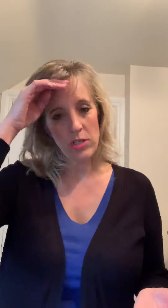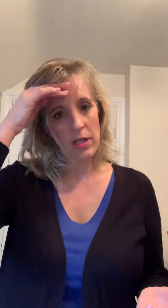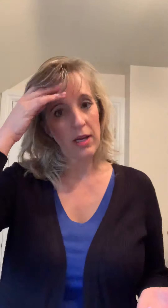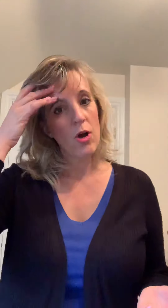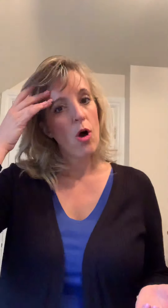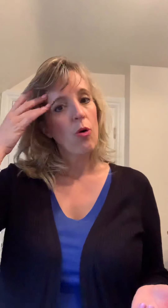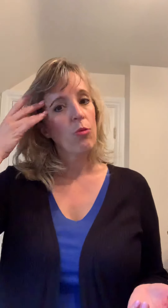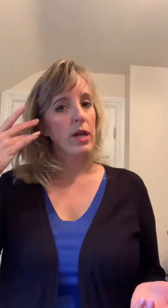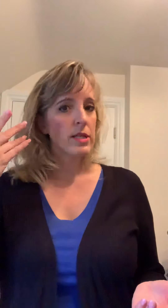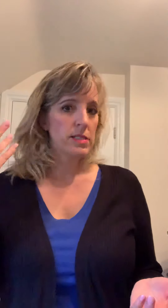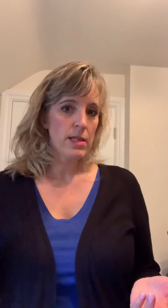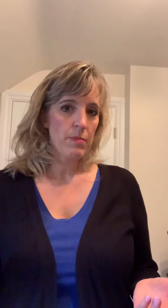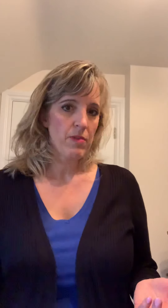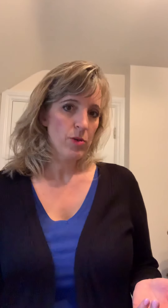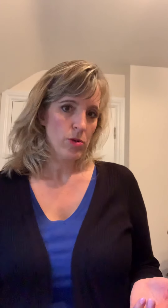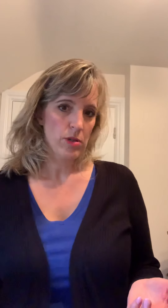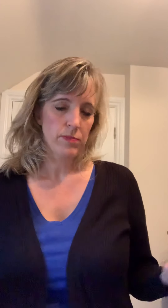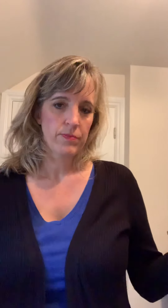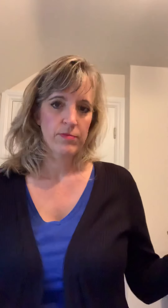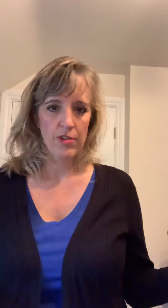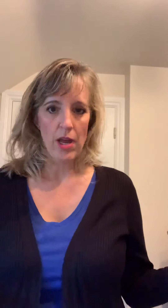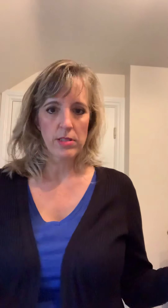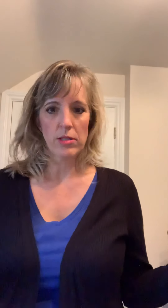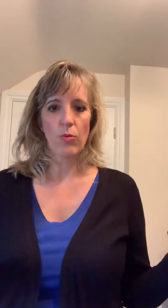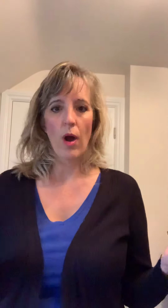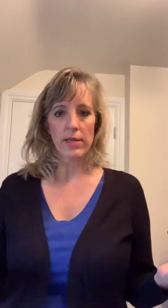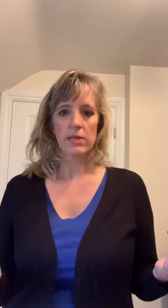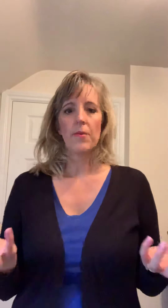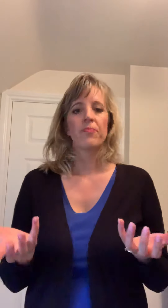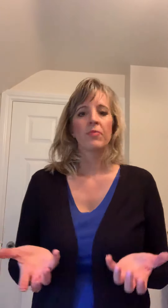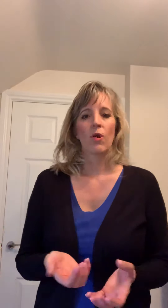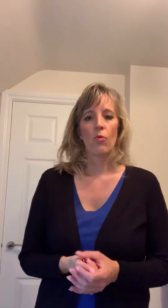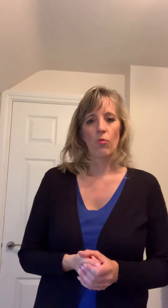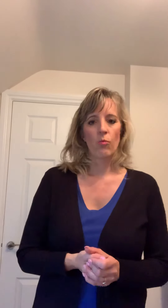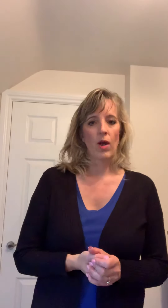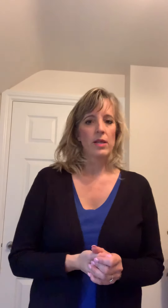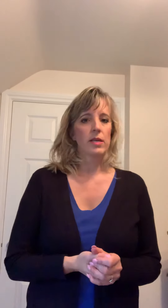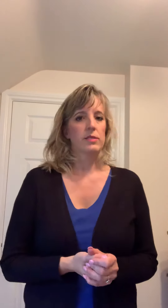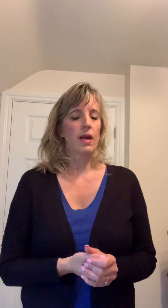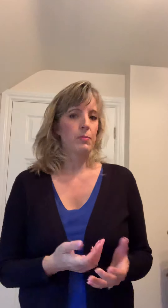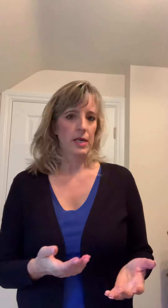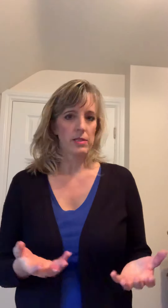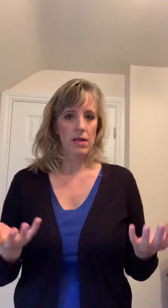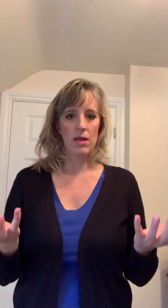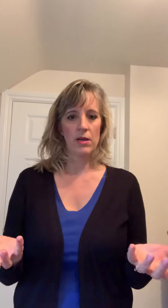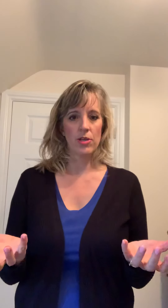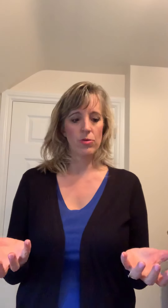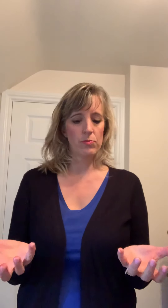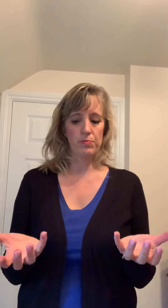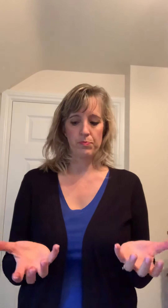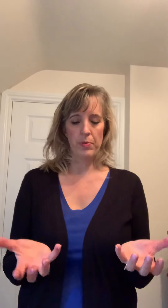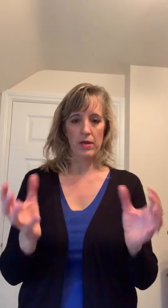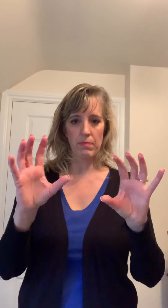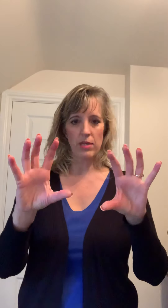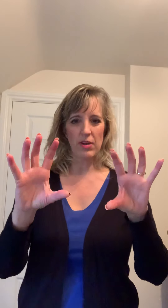like, what is the name of your friend, or what is that place? You make your hands